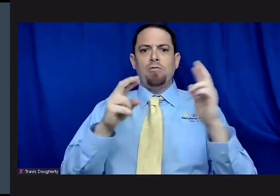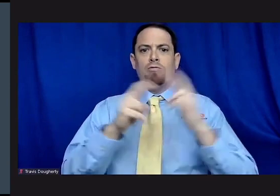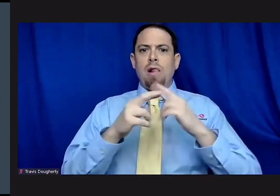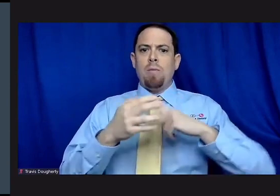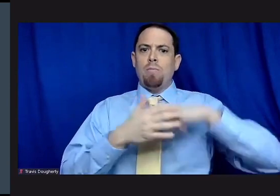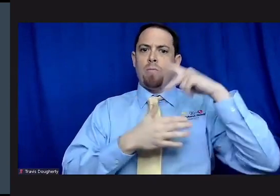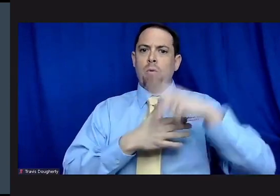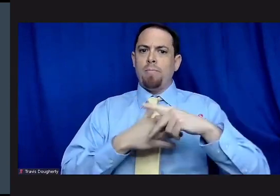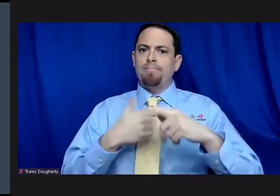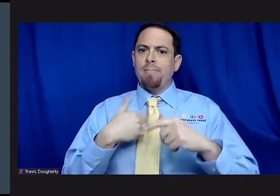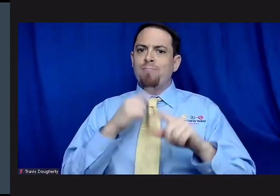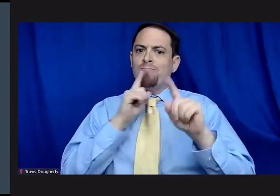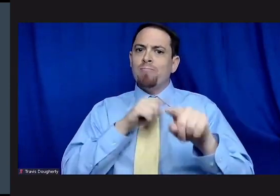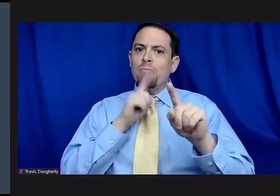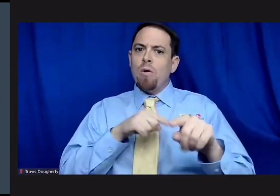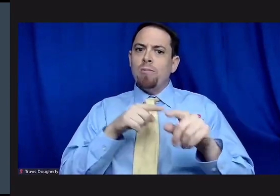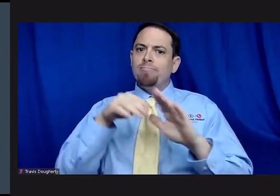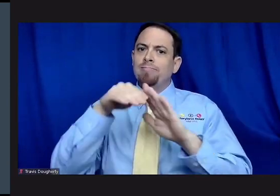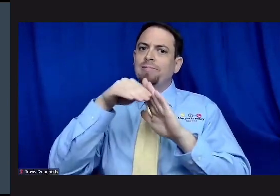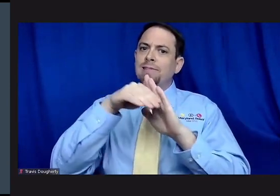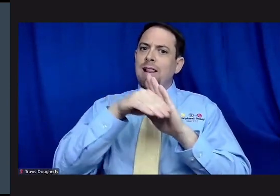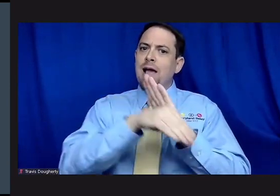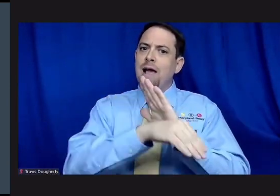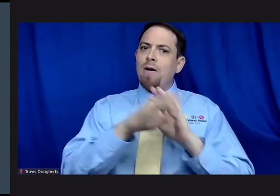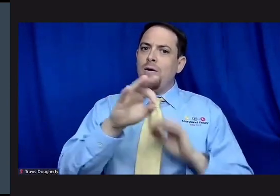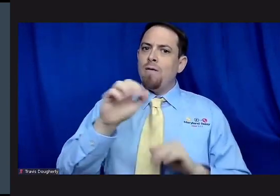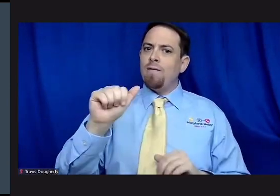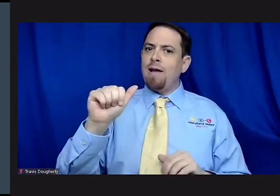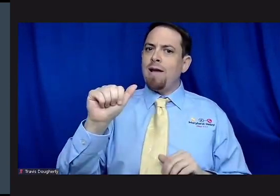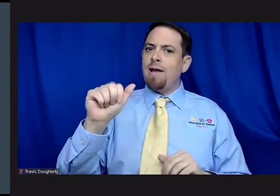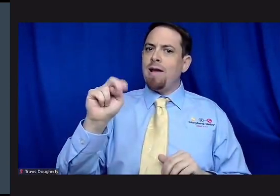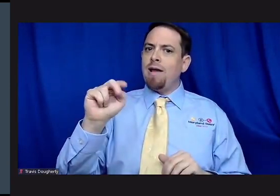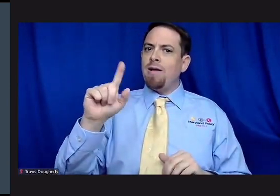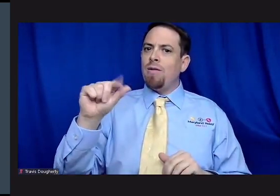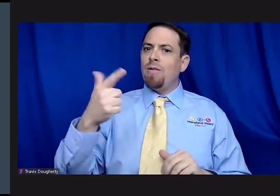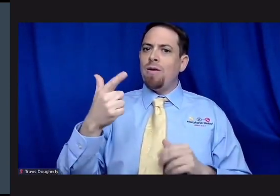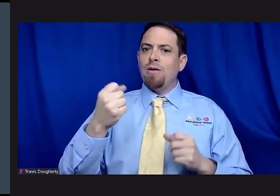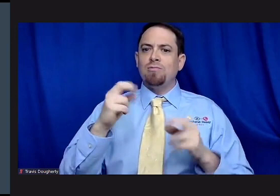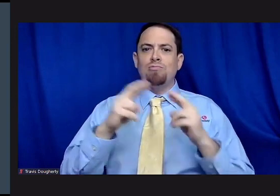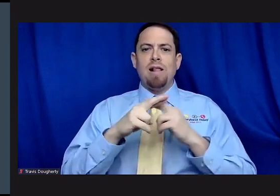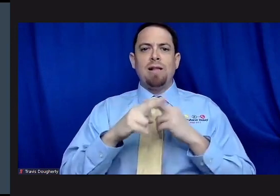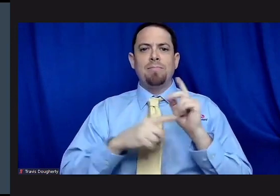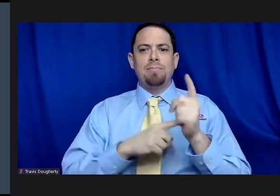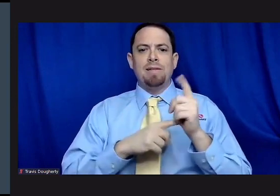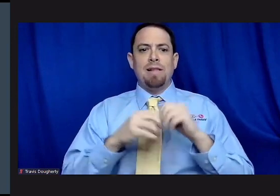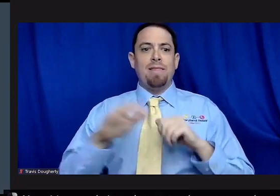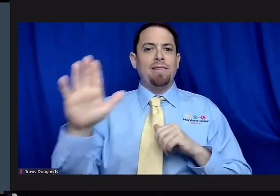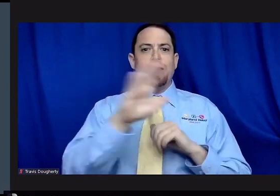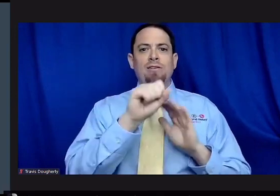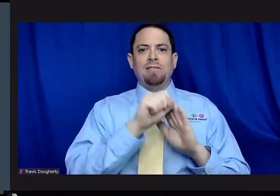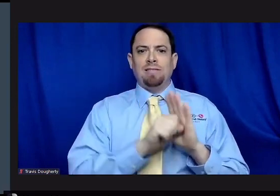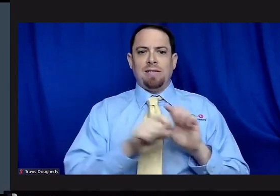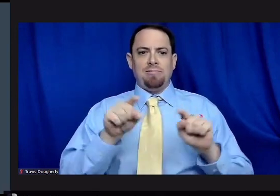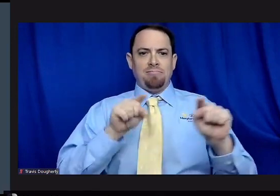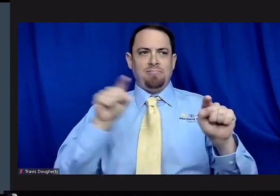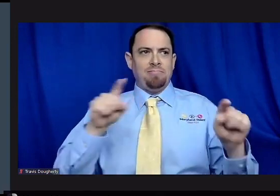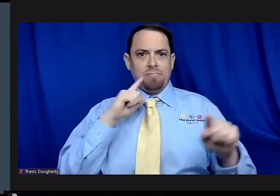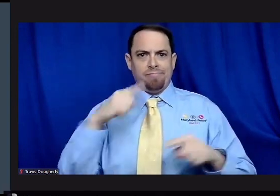Now, it's very obvious that state relay programs have been reporting a decline in their analog relay